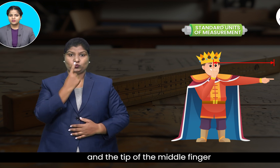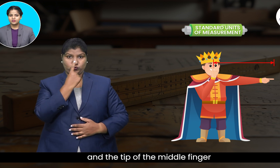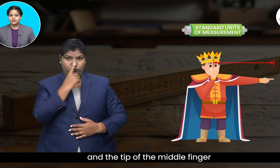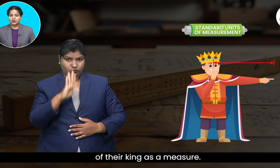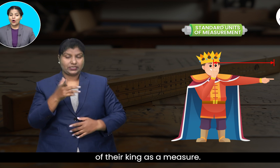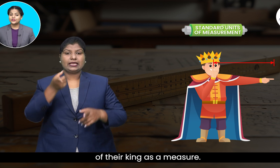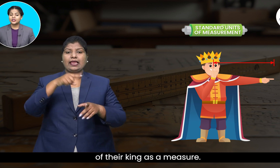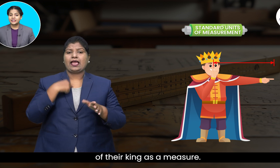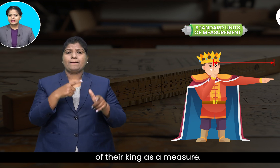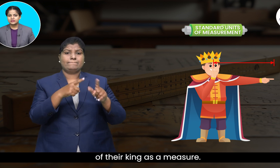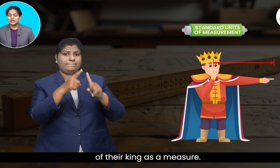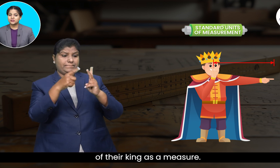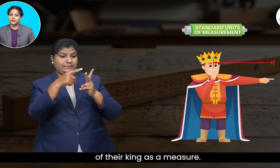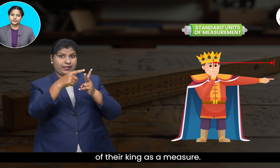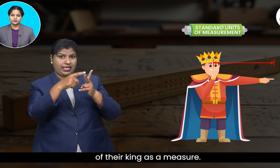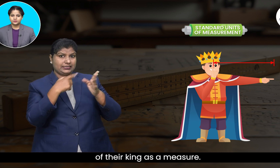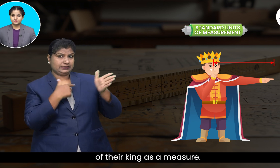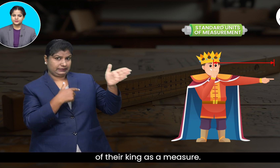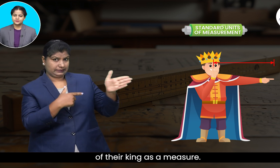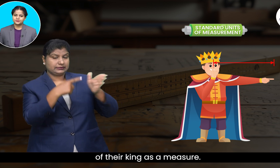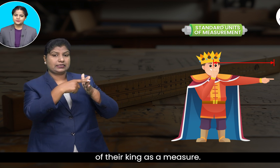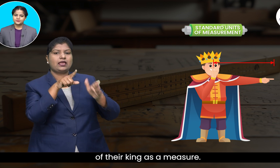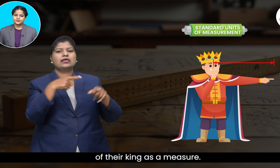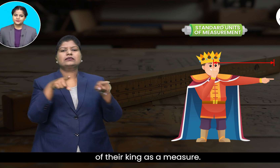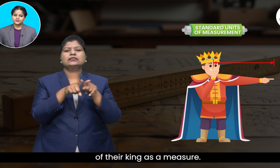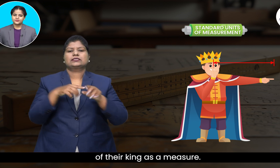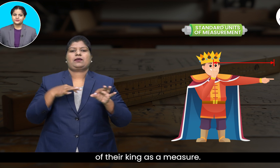finger of their king as a measure.